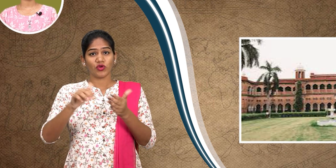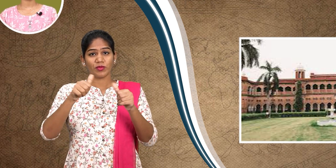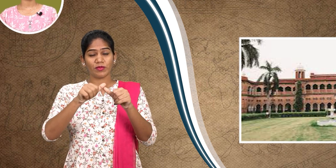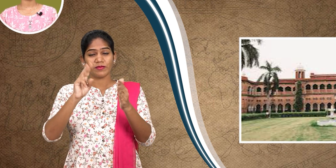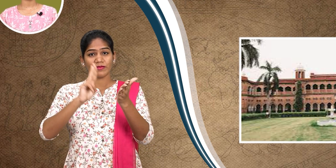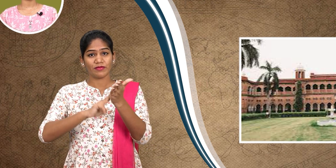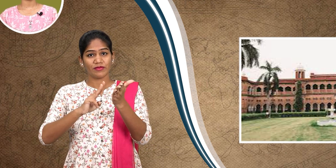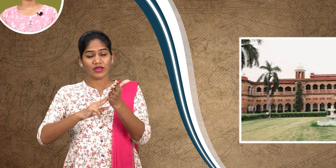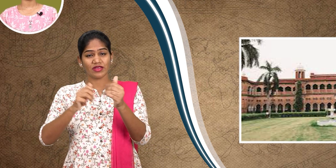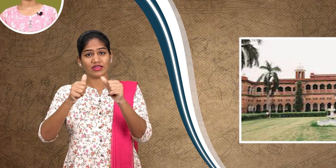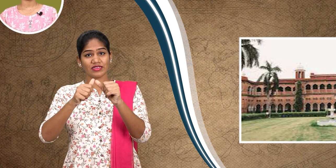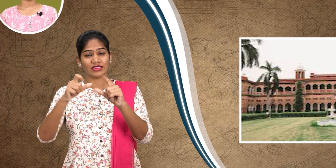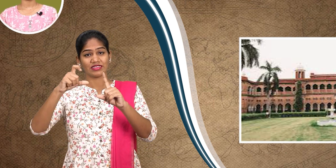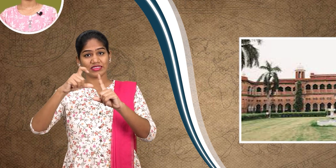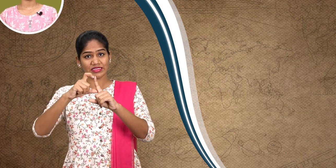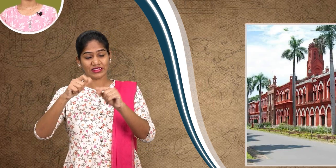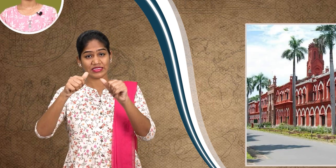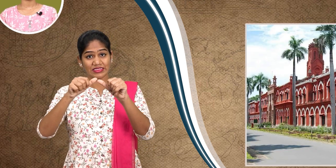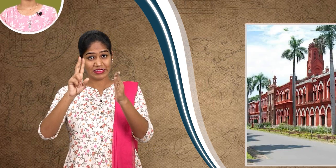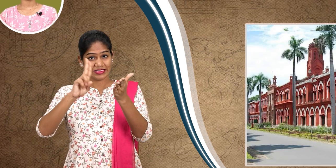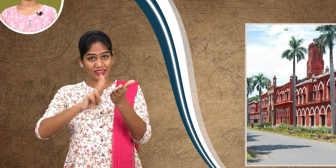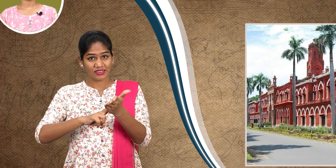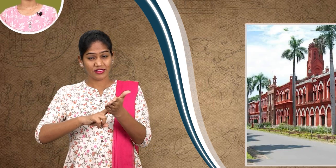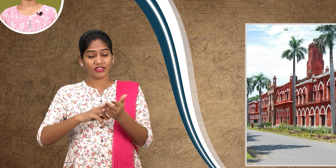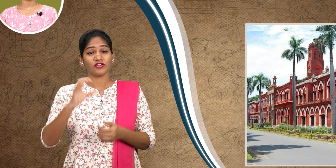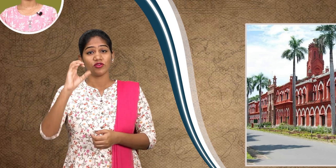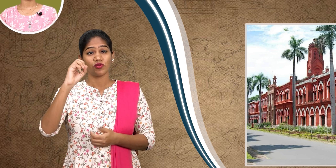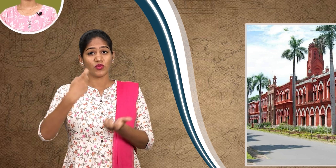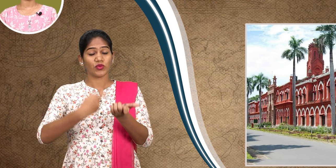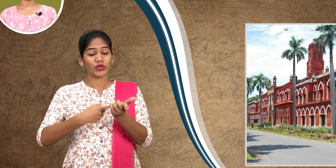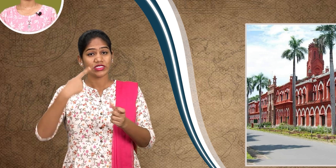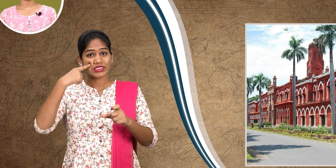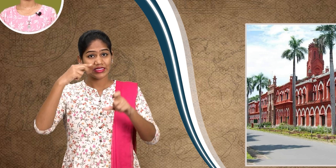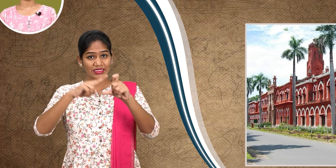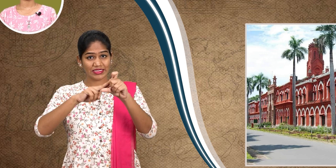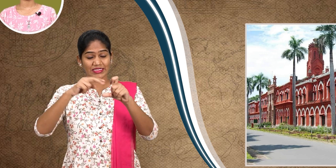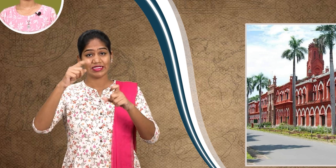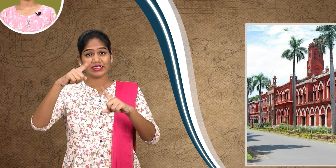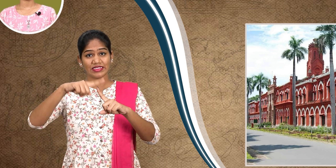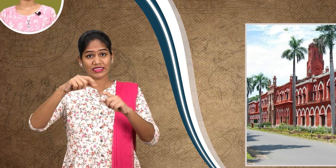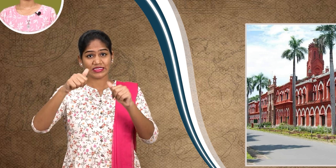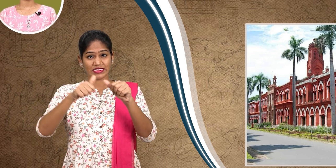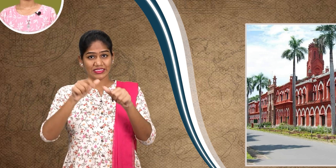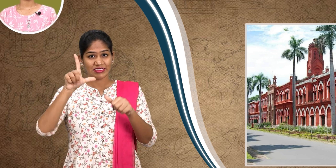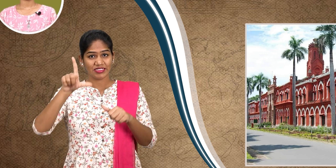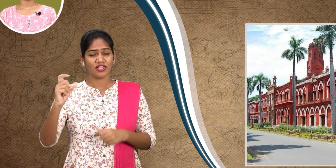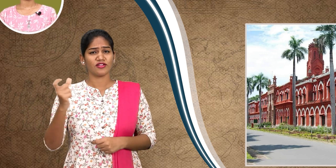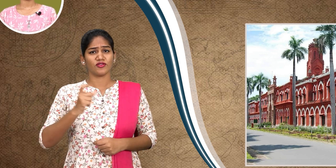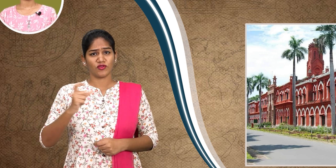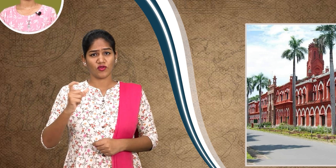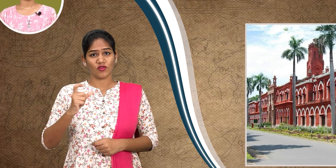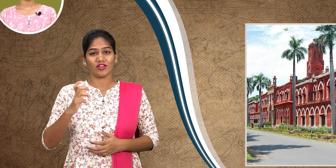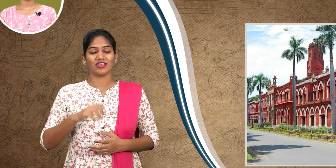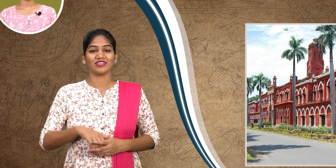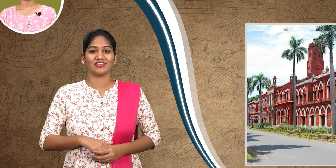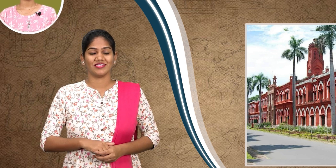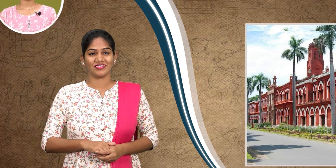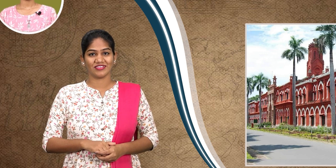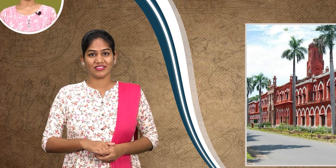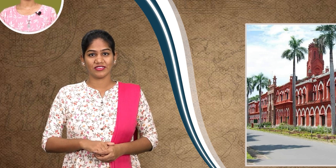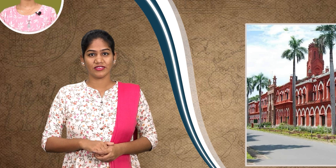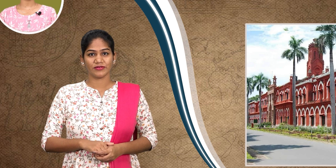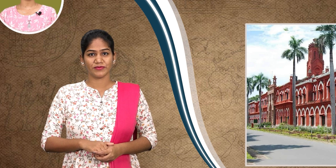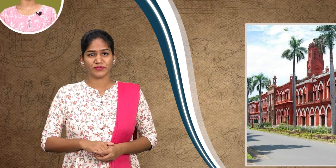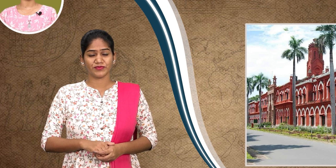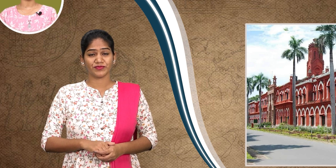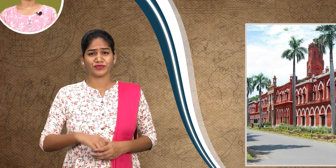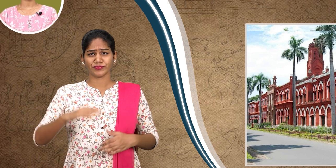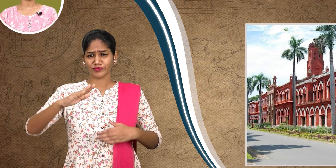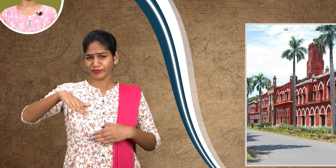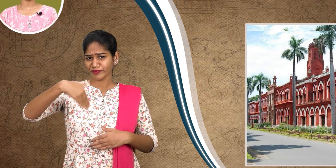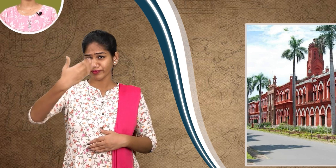which